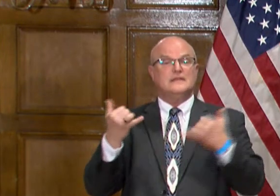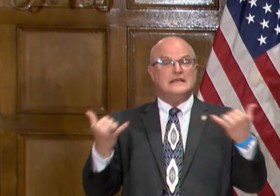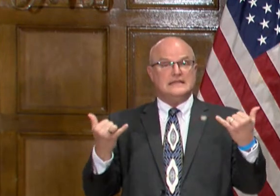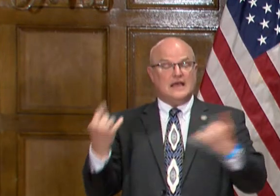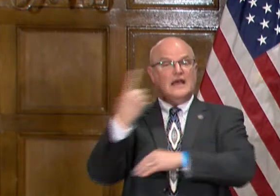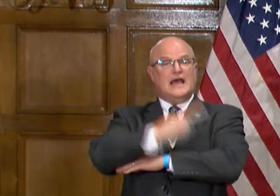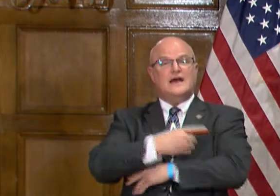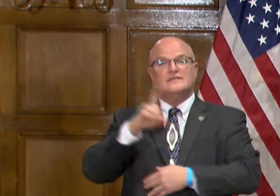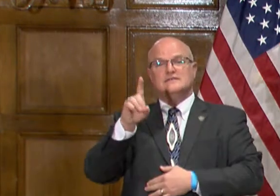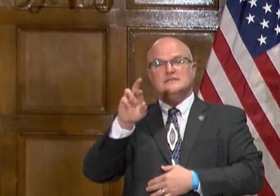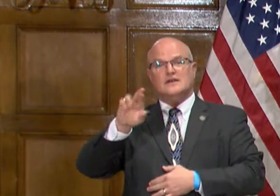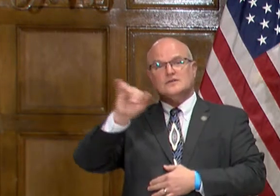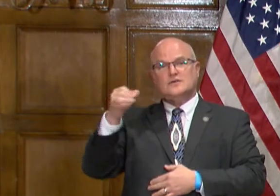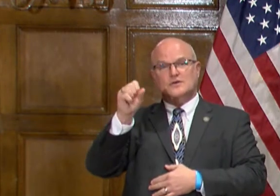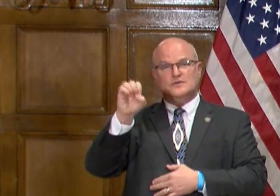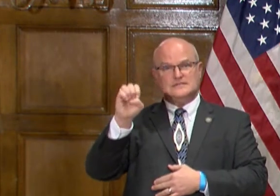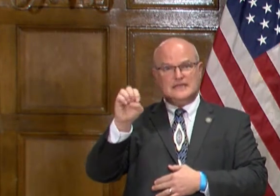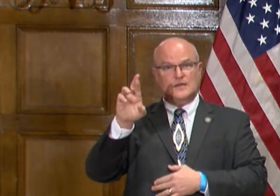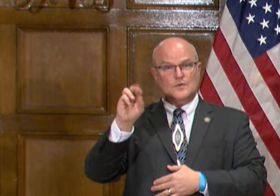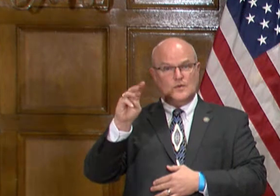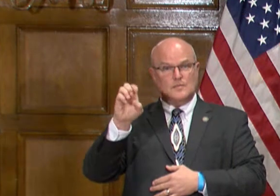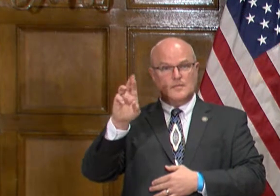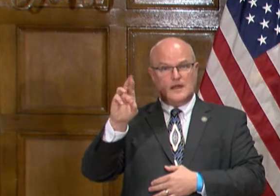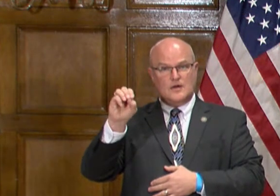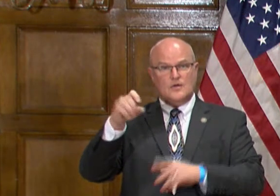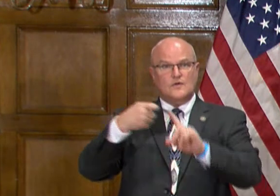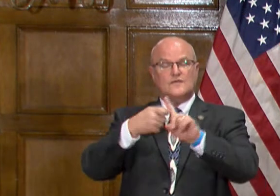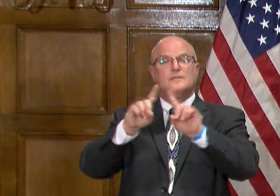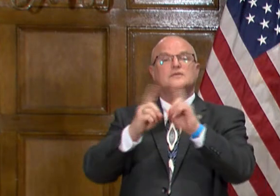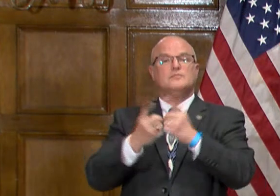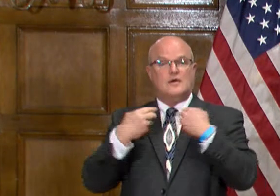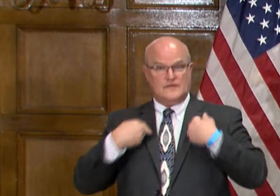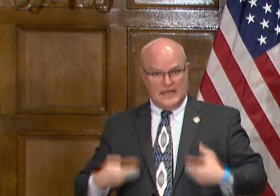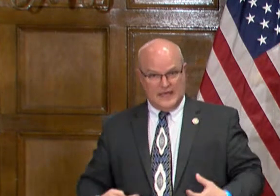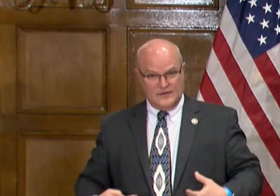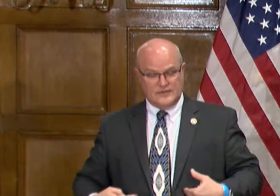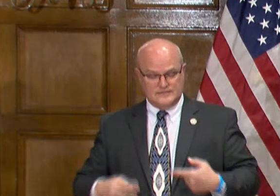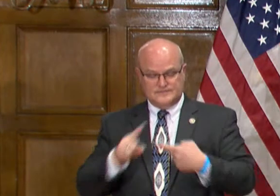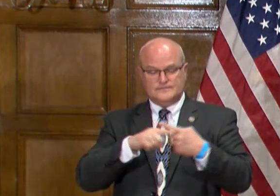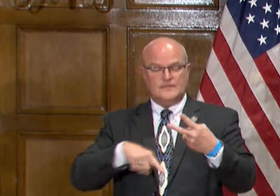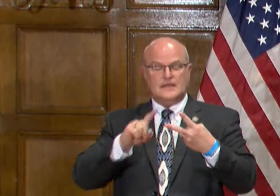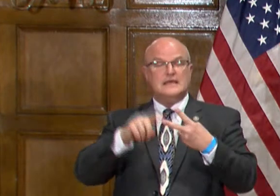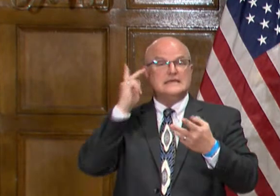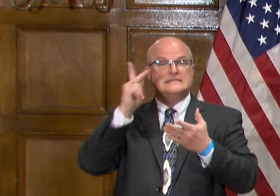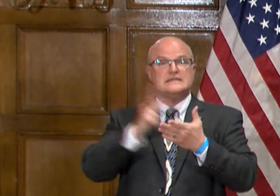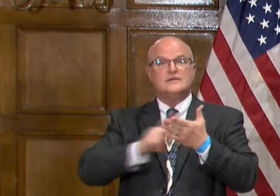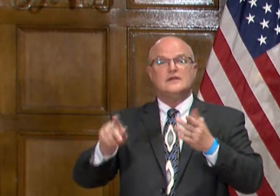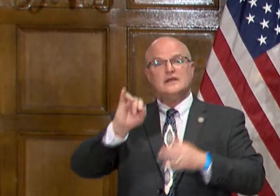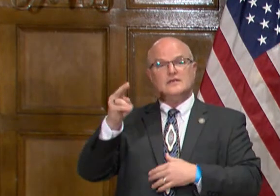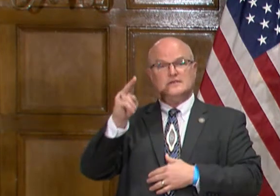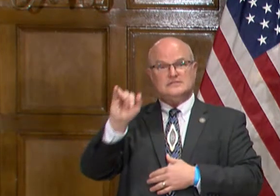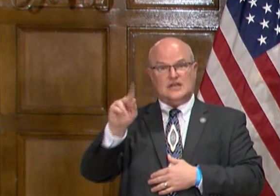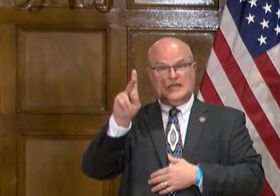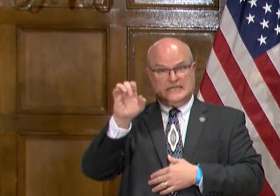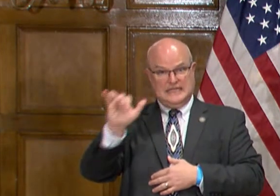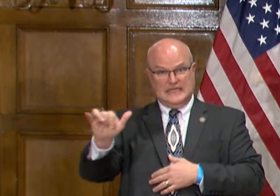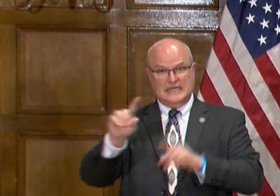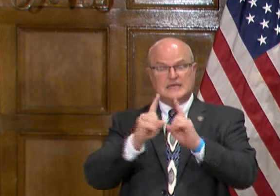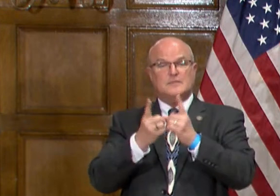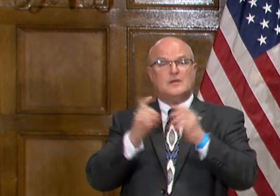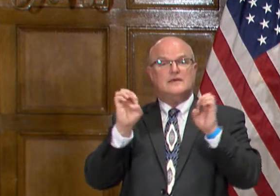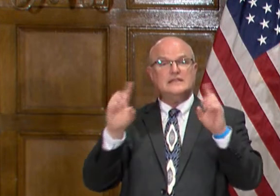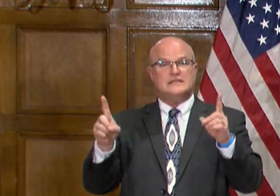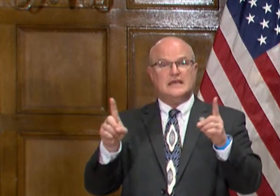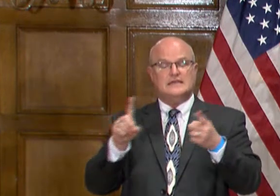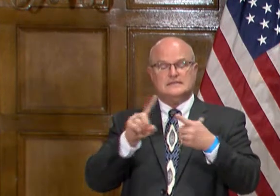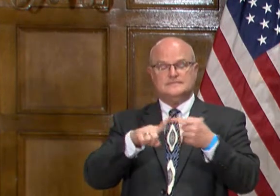by Dr. Jose Romero of the Department of Health. We have Secretary Johnny Key of the Department of Education, Secretary